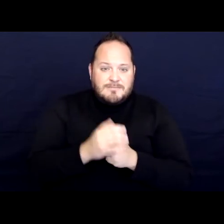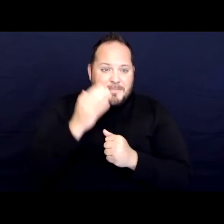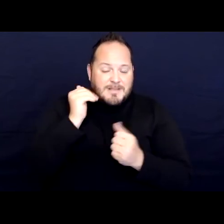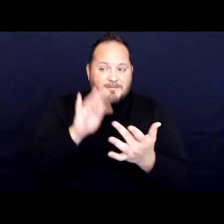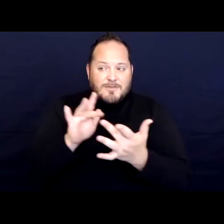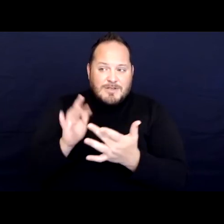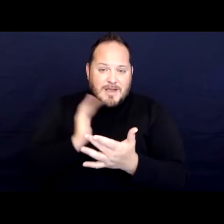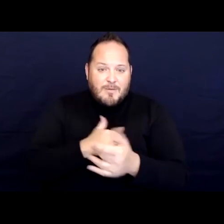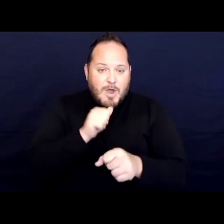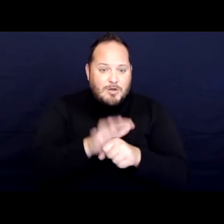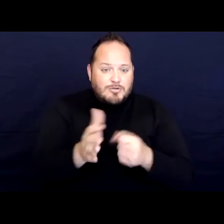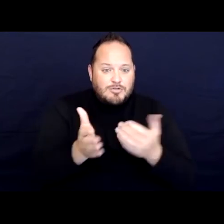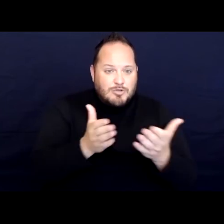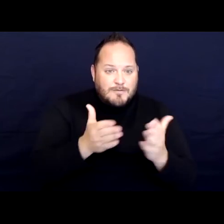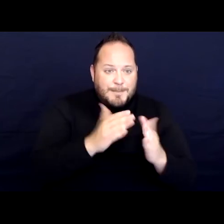um, uh,